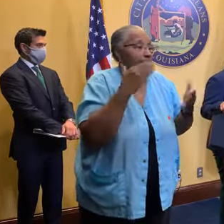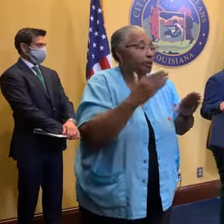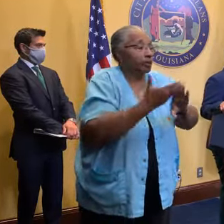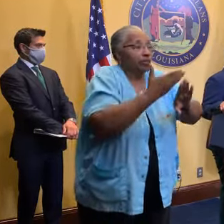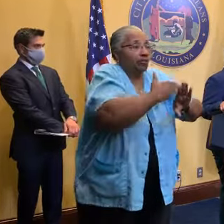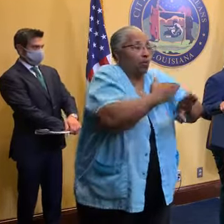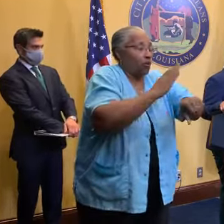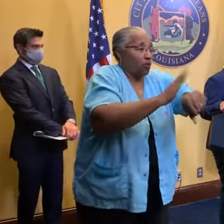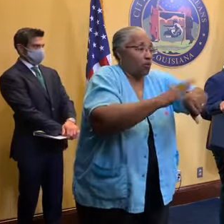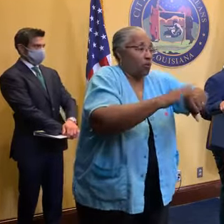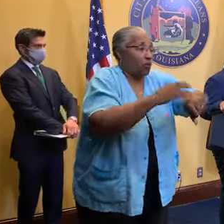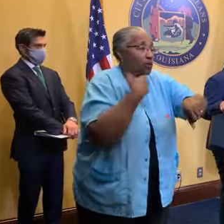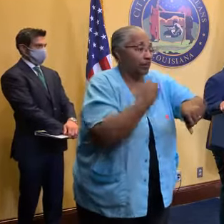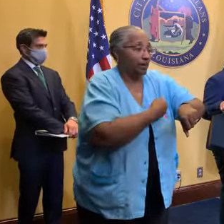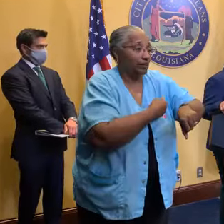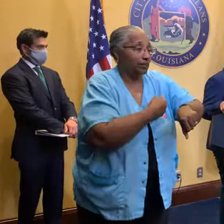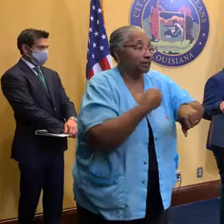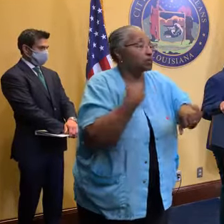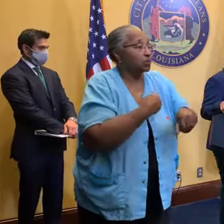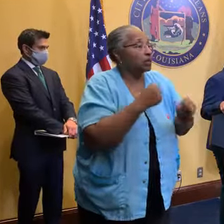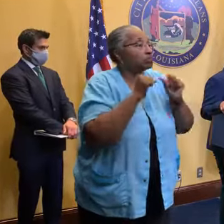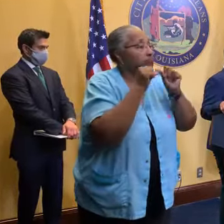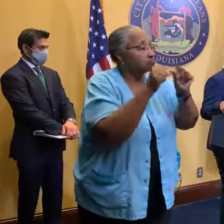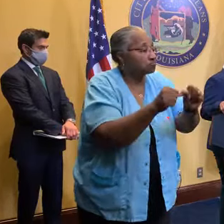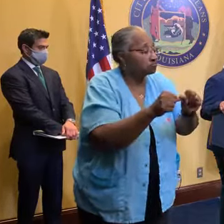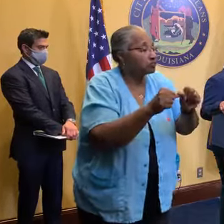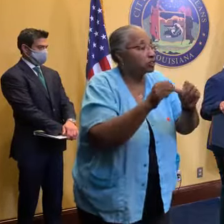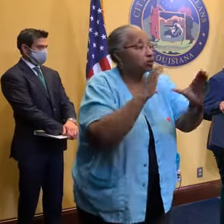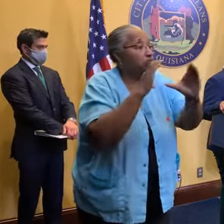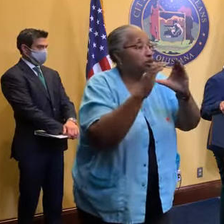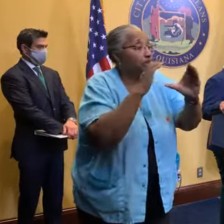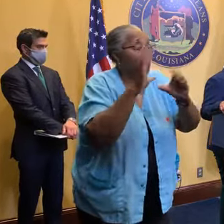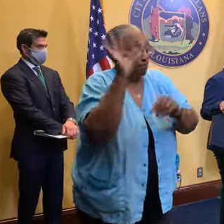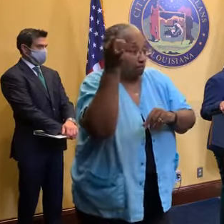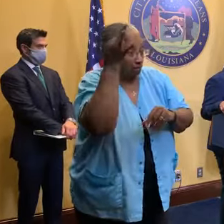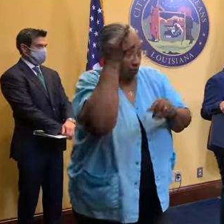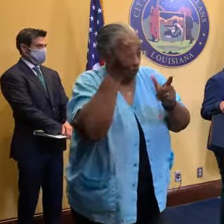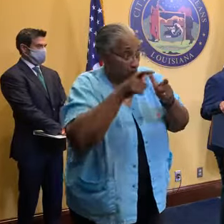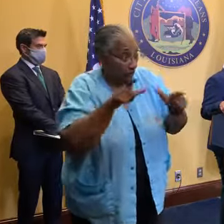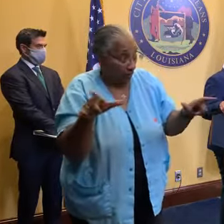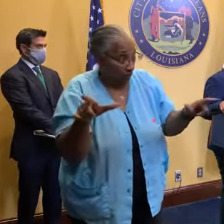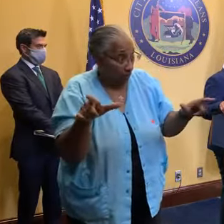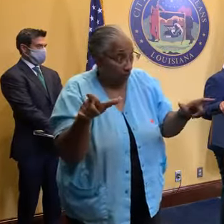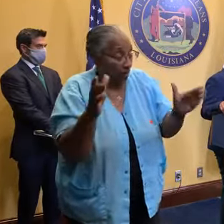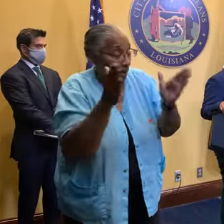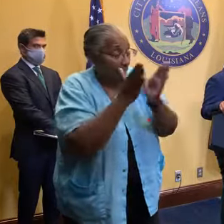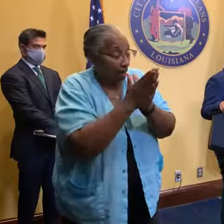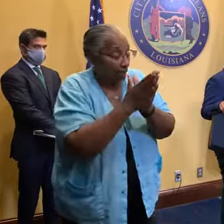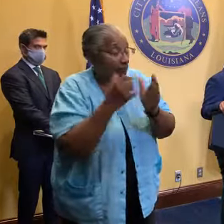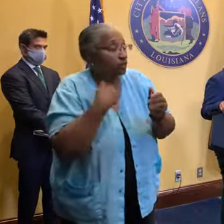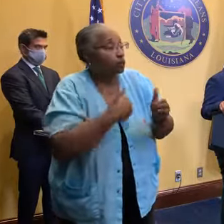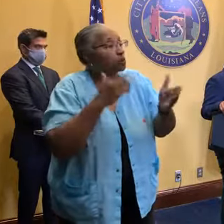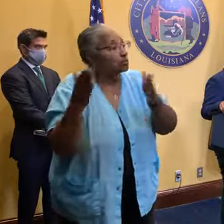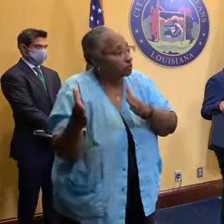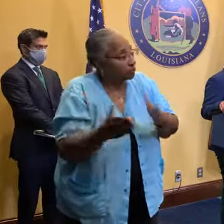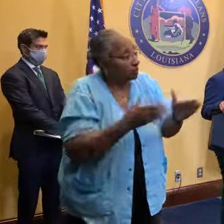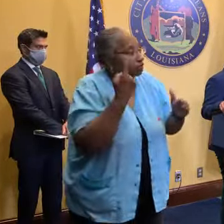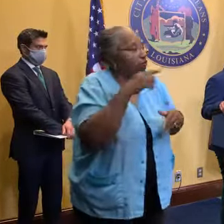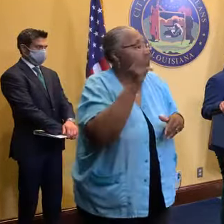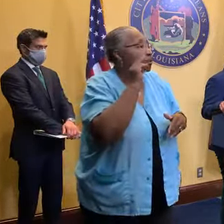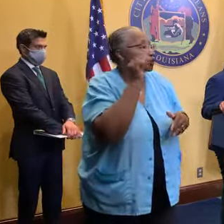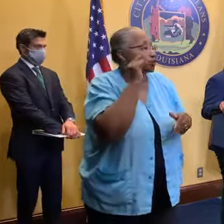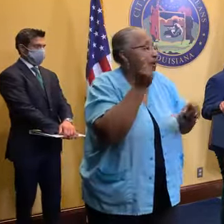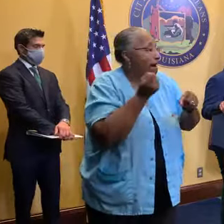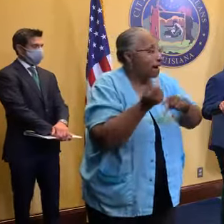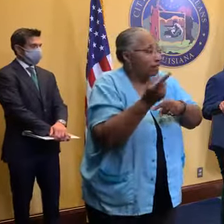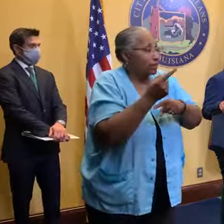forewarned. We had consistent communication at the federal level, asking as we prepare for Carnival every single